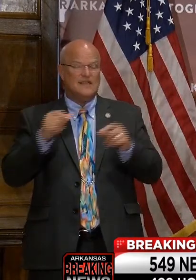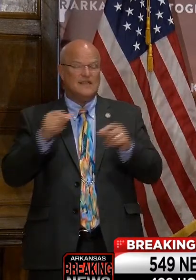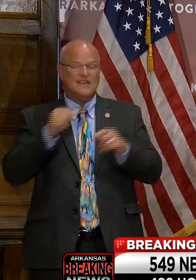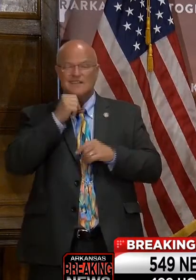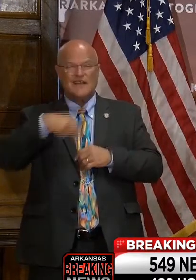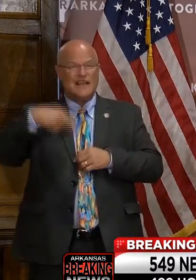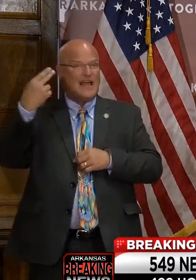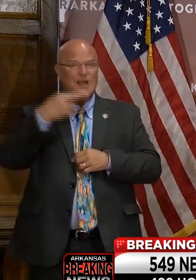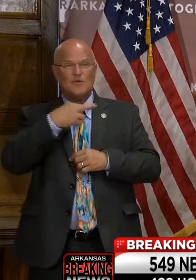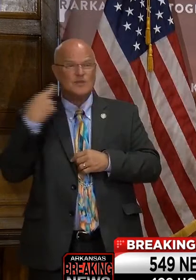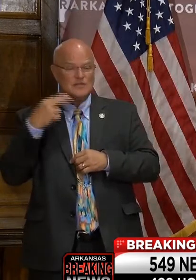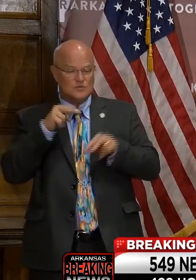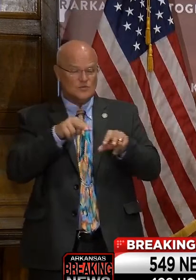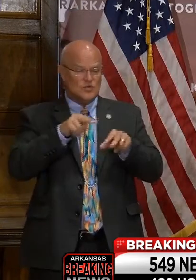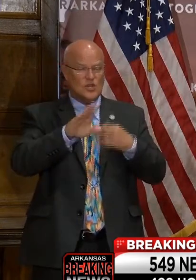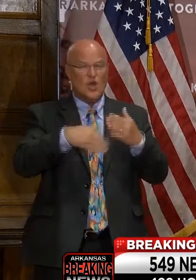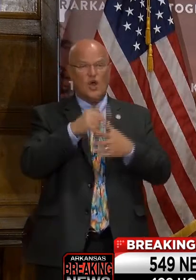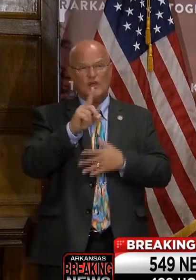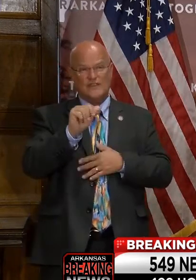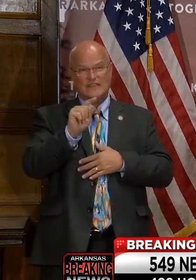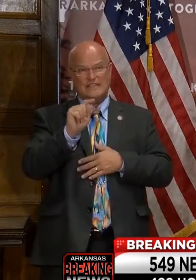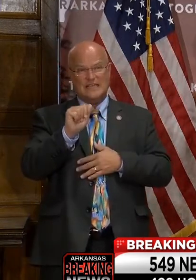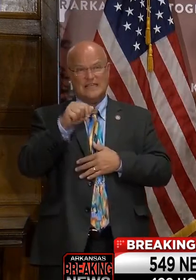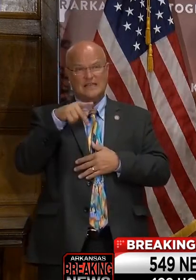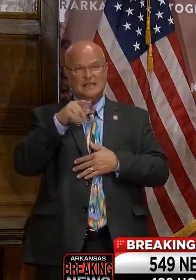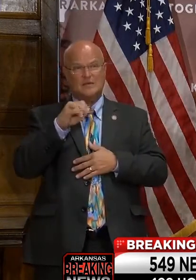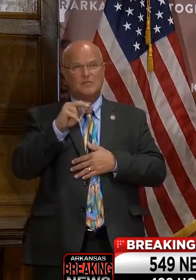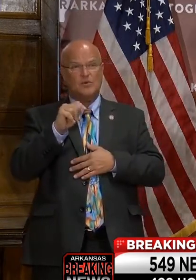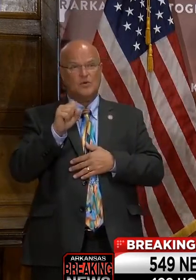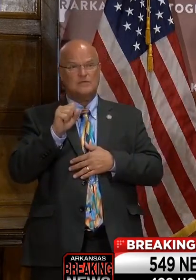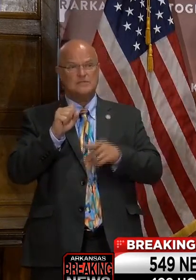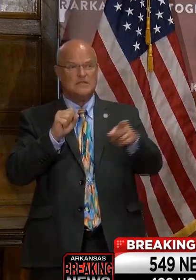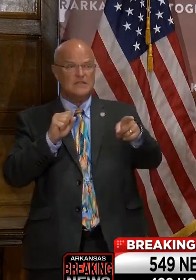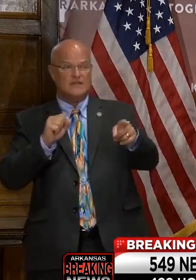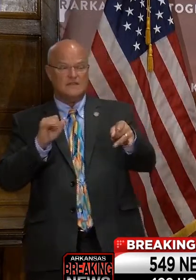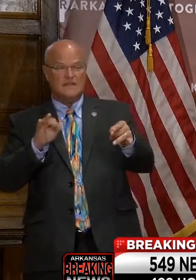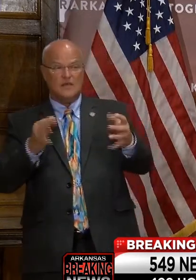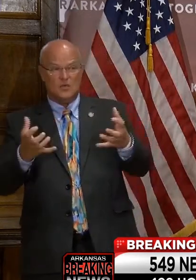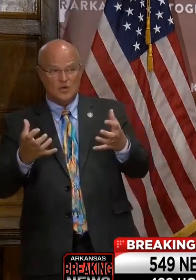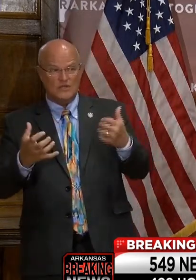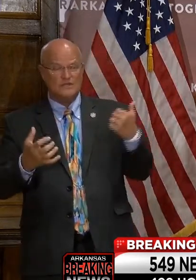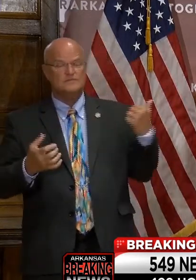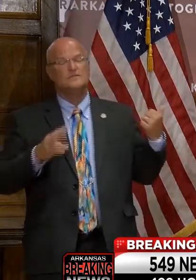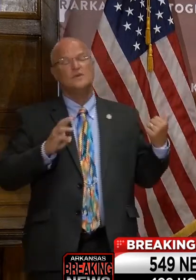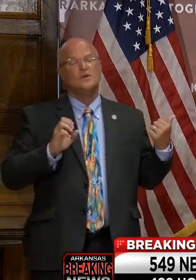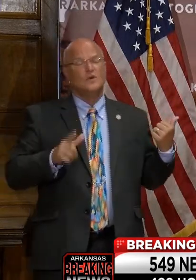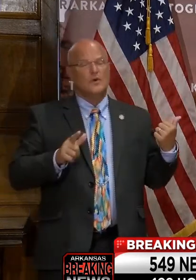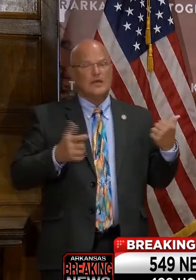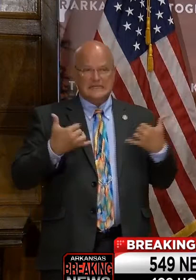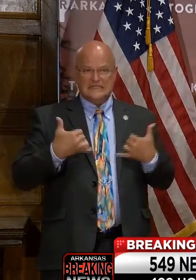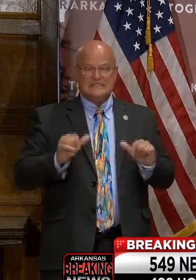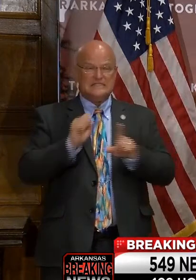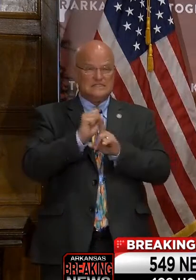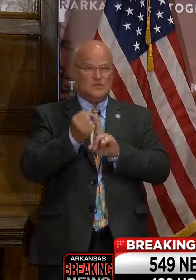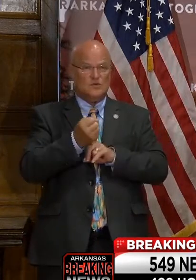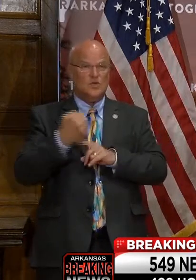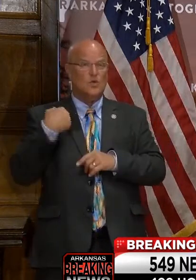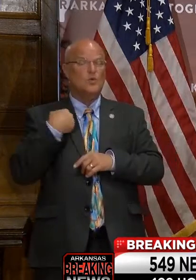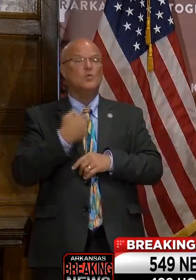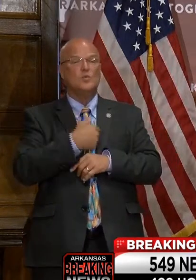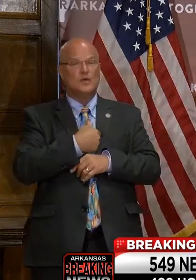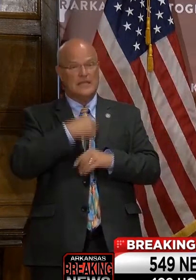high risk when looking at all the data points. What if they wanted to? Well, It's still a situation where